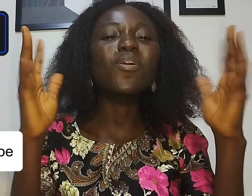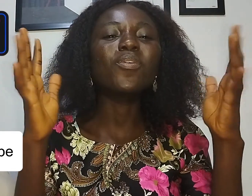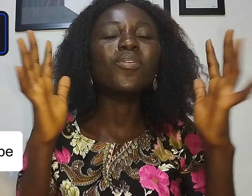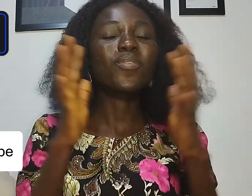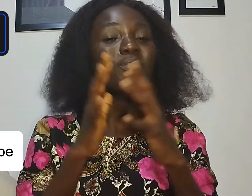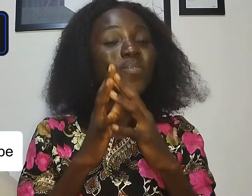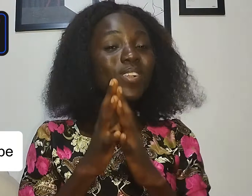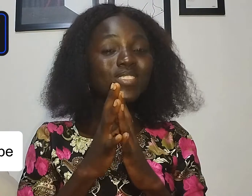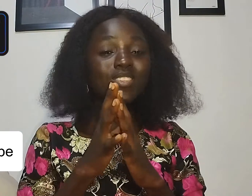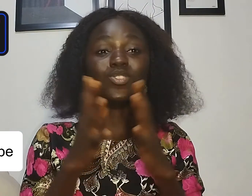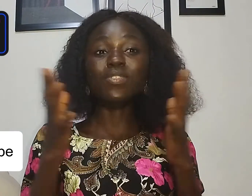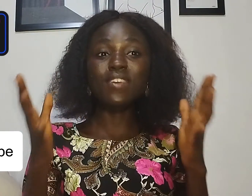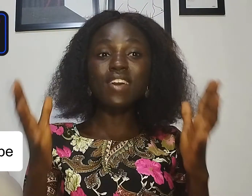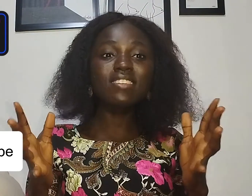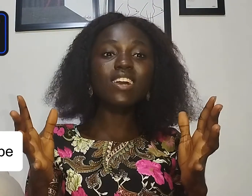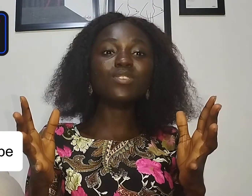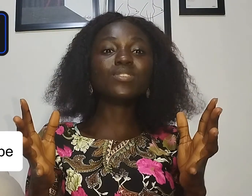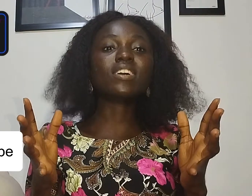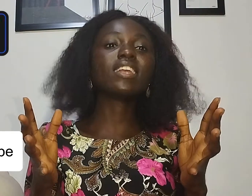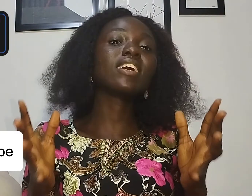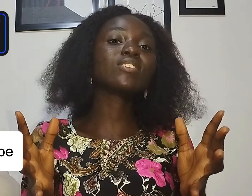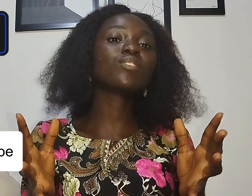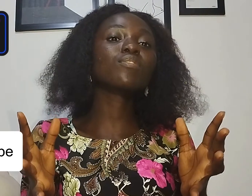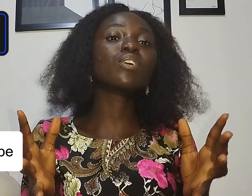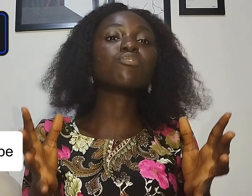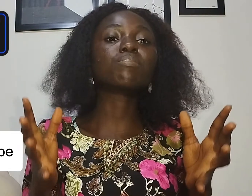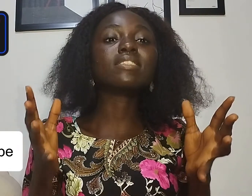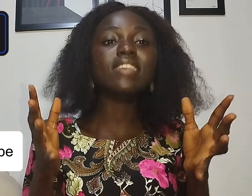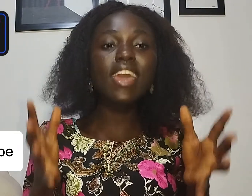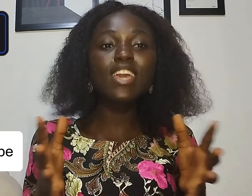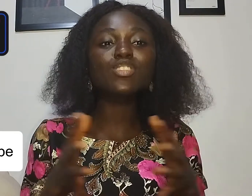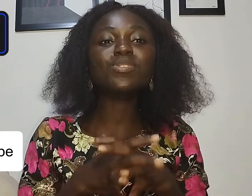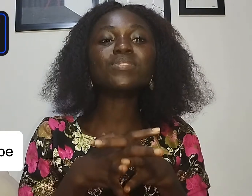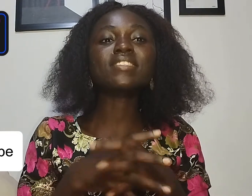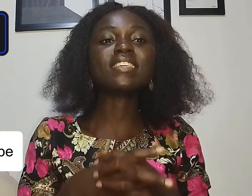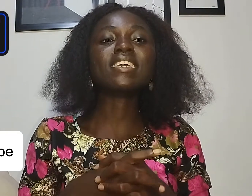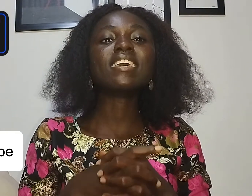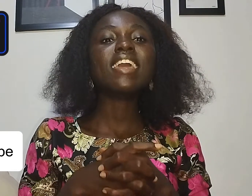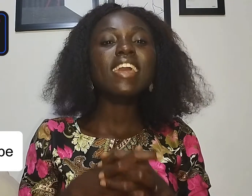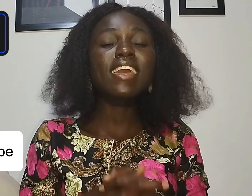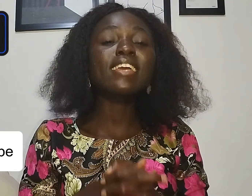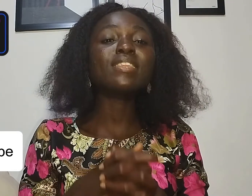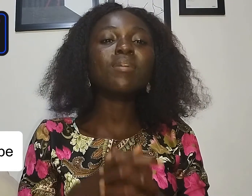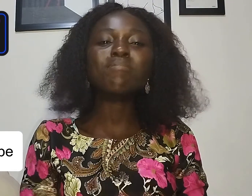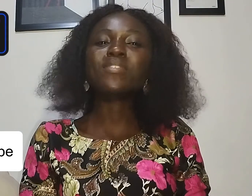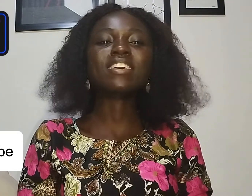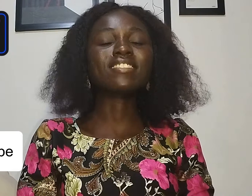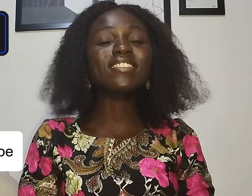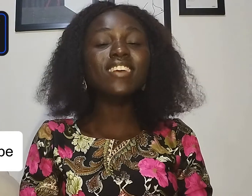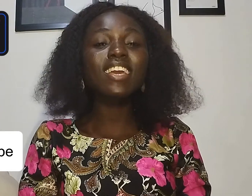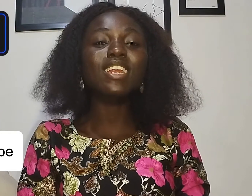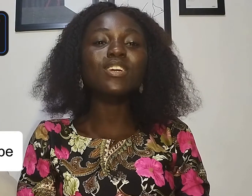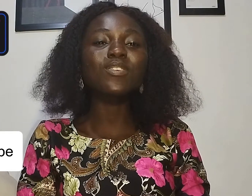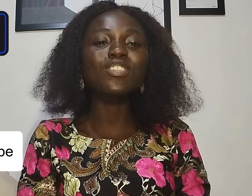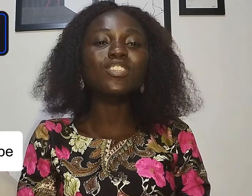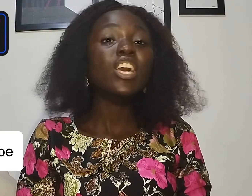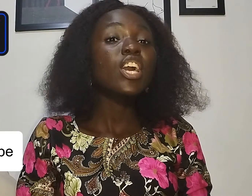Bravo! Well done. So that is how you sign letters of the alphabet A to Z in American Sign Language. If